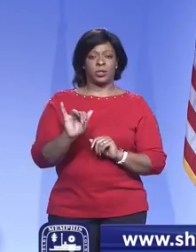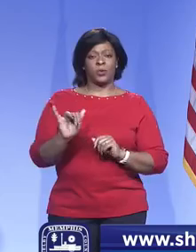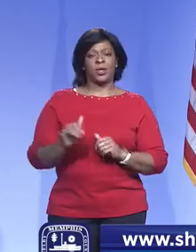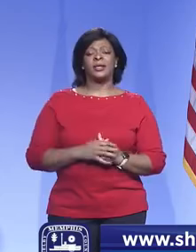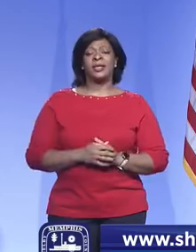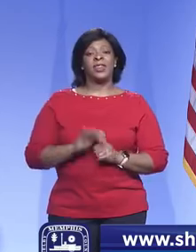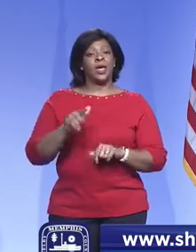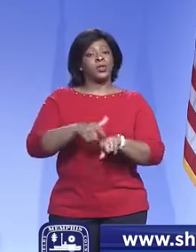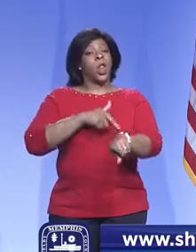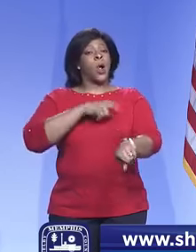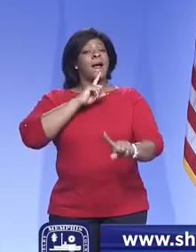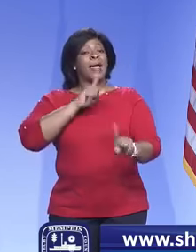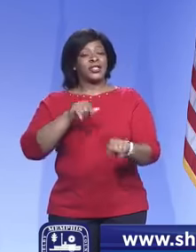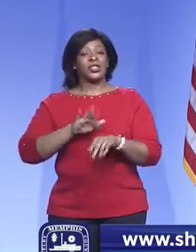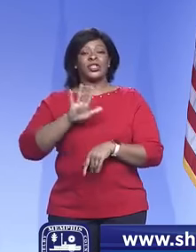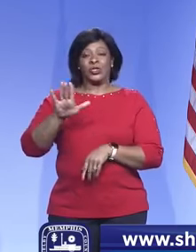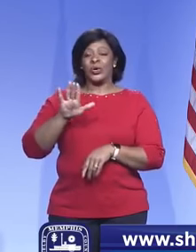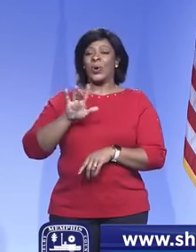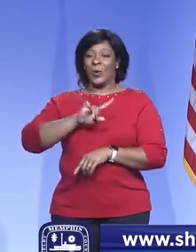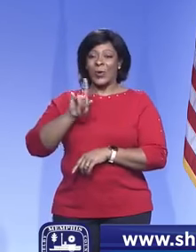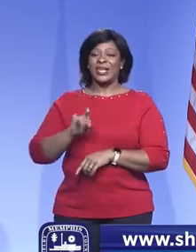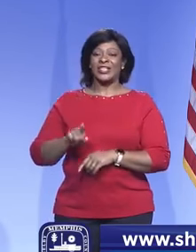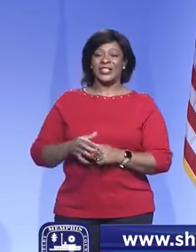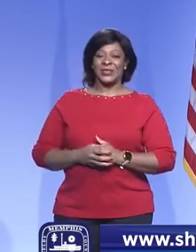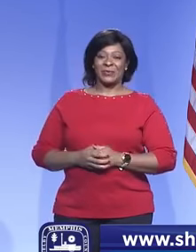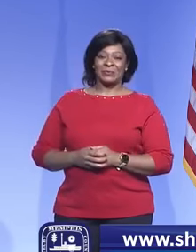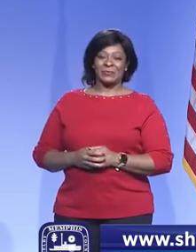So that was a long answer to your question.